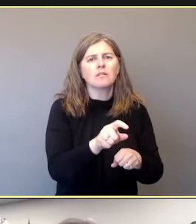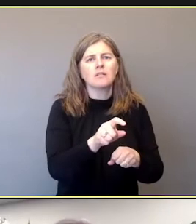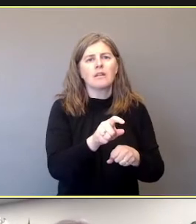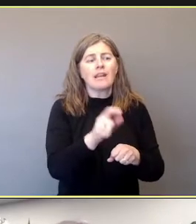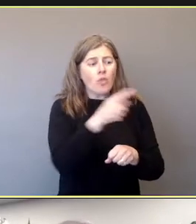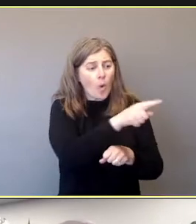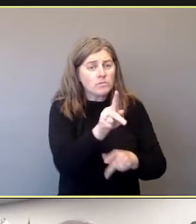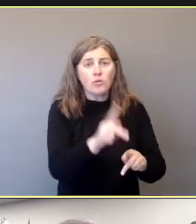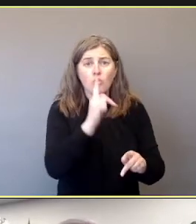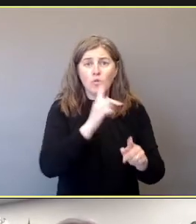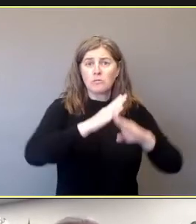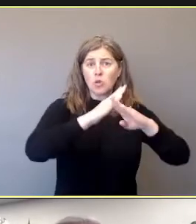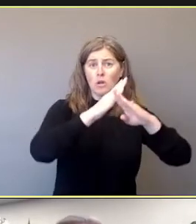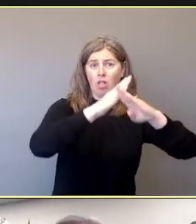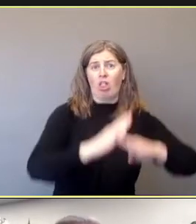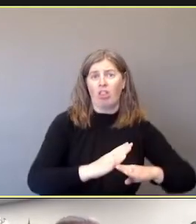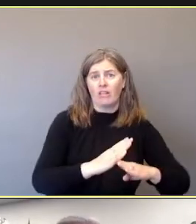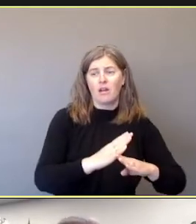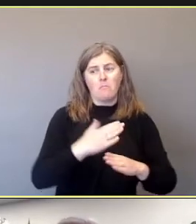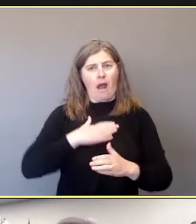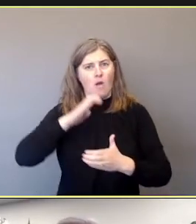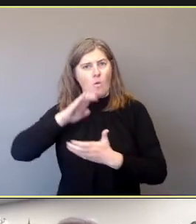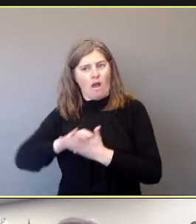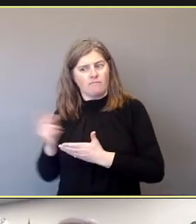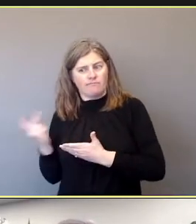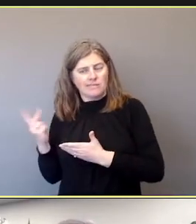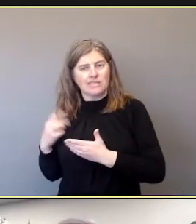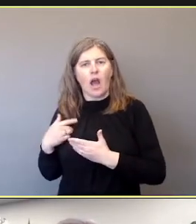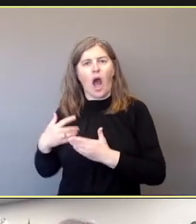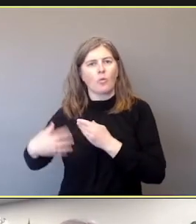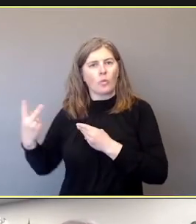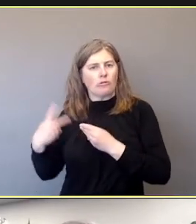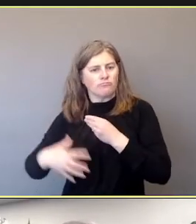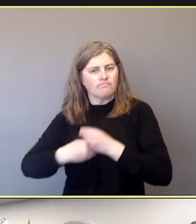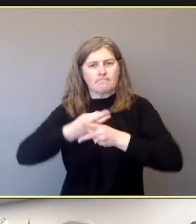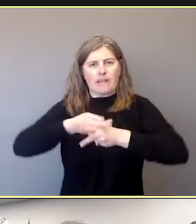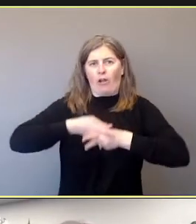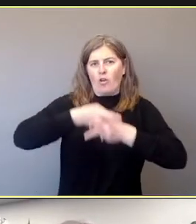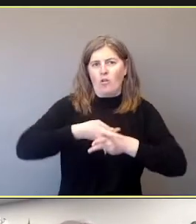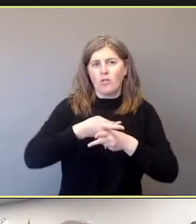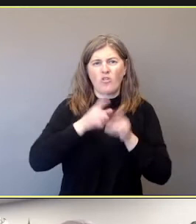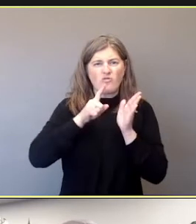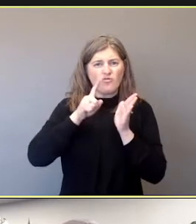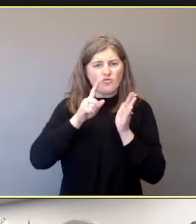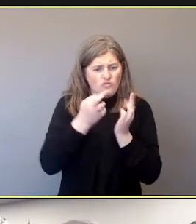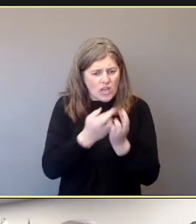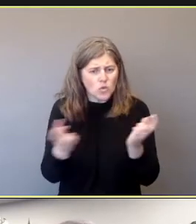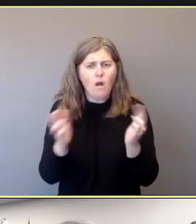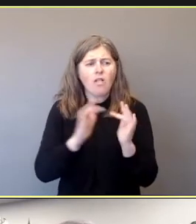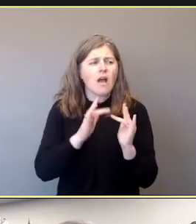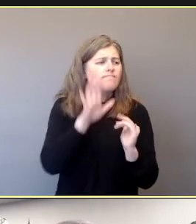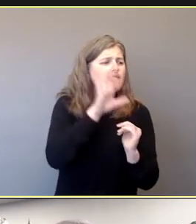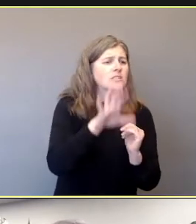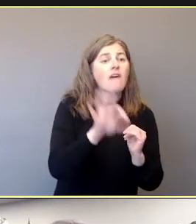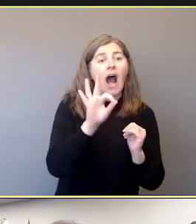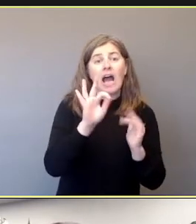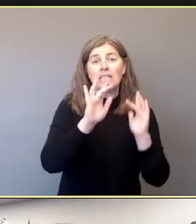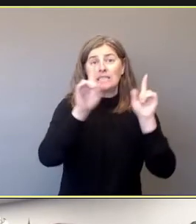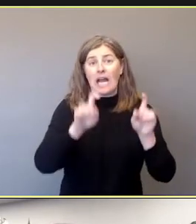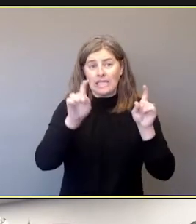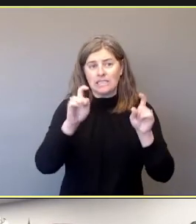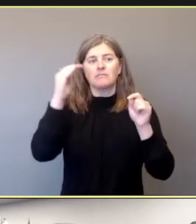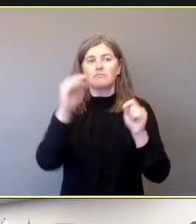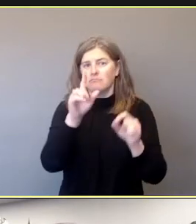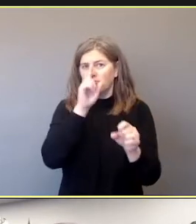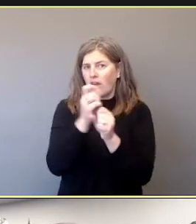immunosuppressed people. So does my wife. And so I'm extra careful. The resources online to find testing and actually free